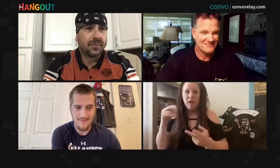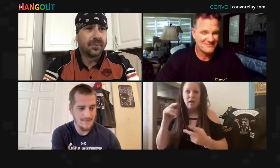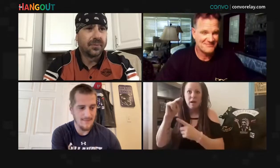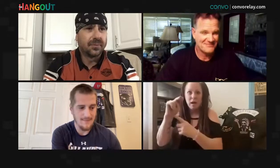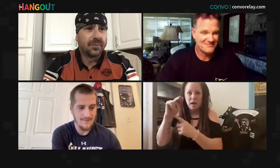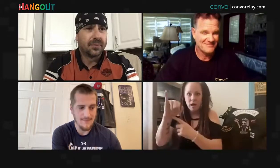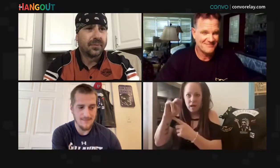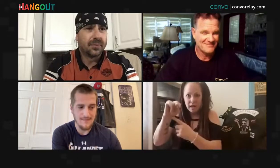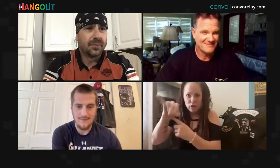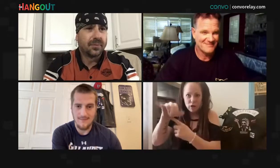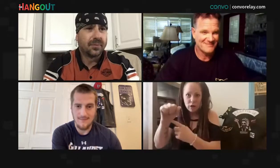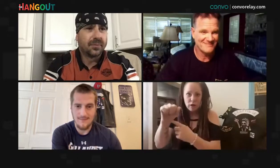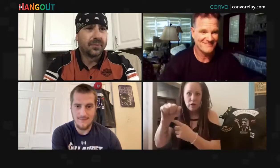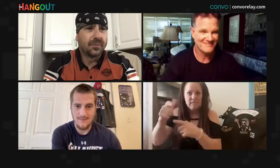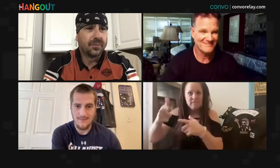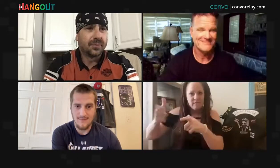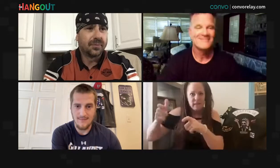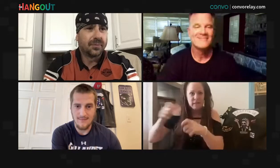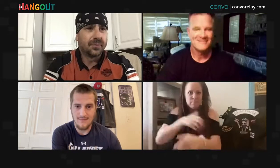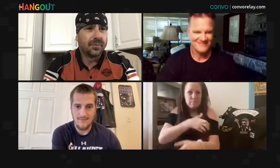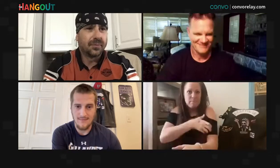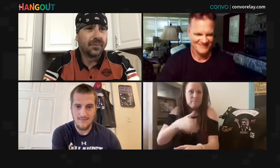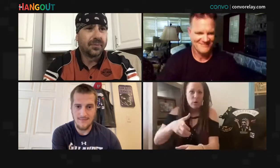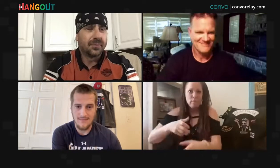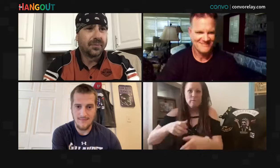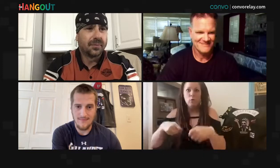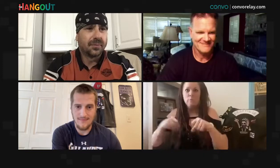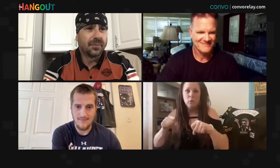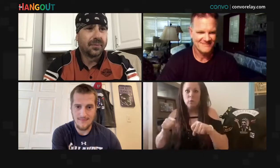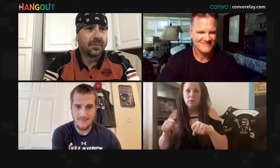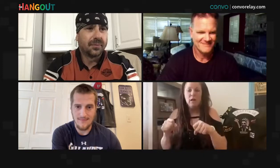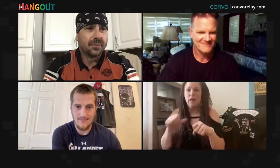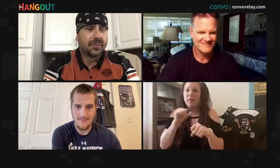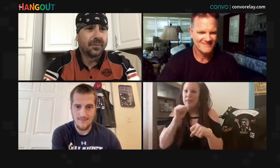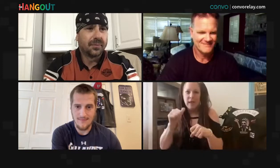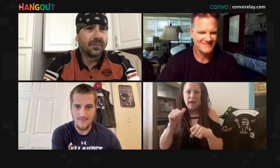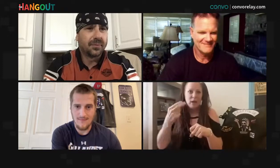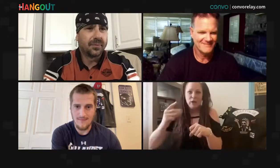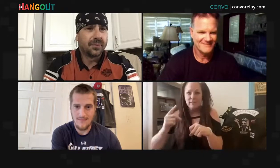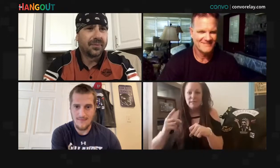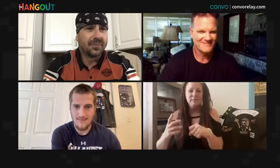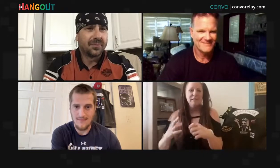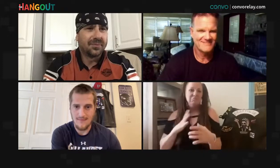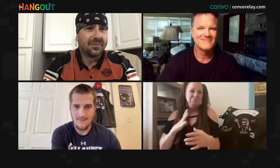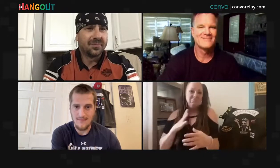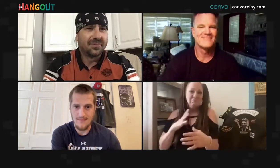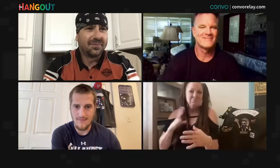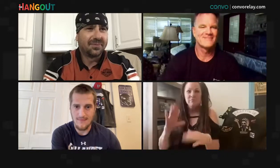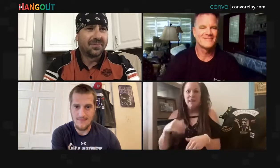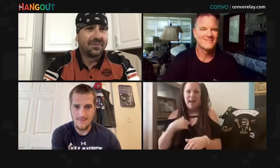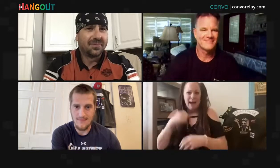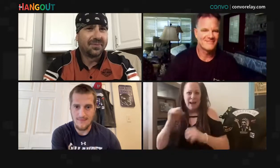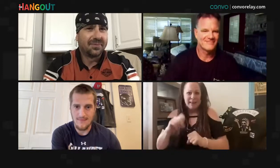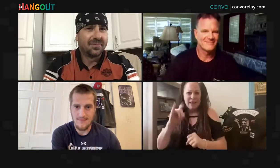a woman, and I was on my Ninja bike, which is a fast and powerful bike, not my Harley